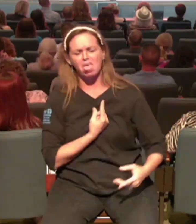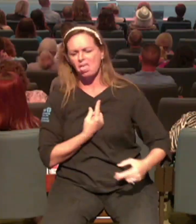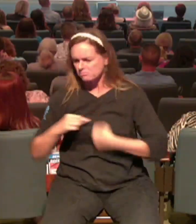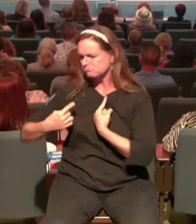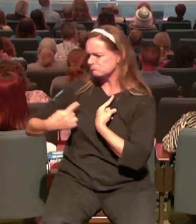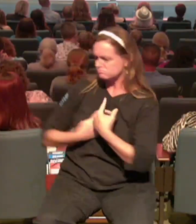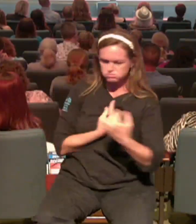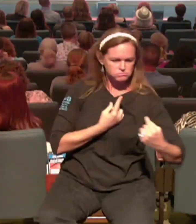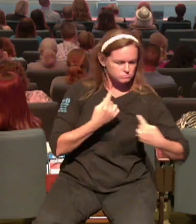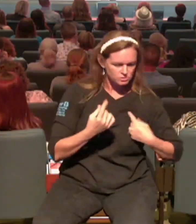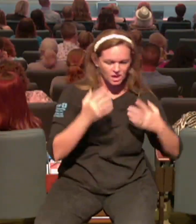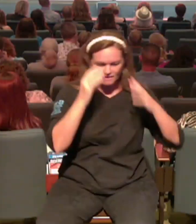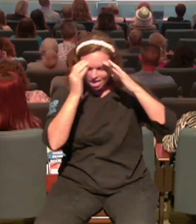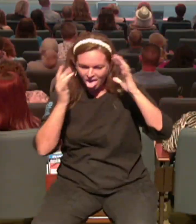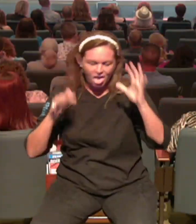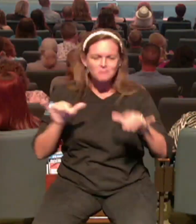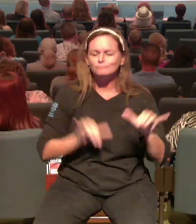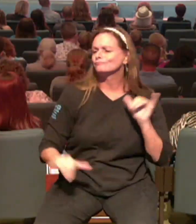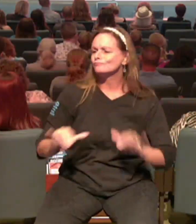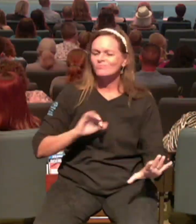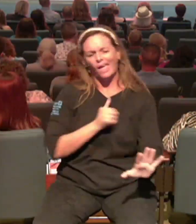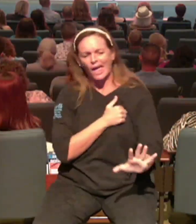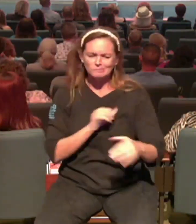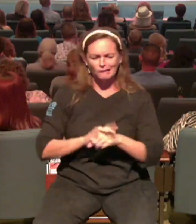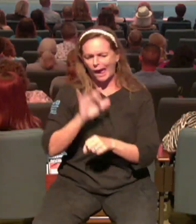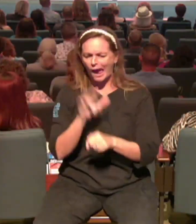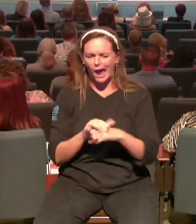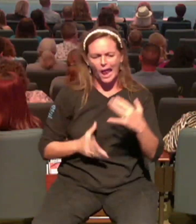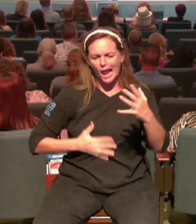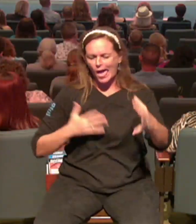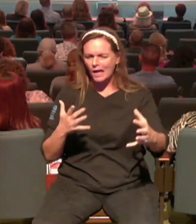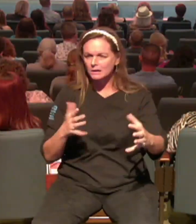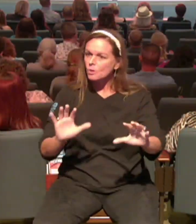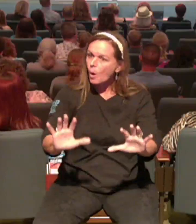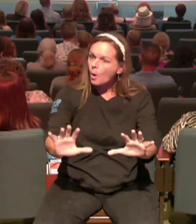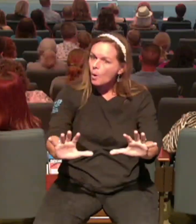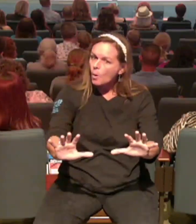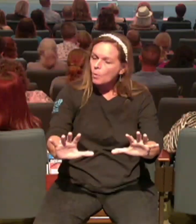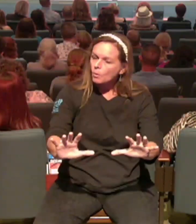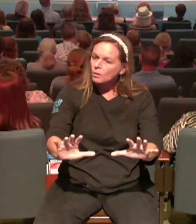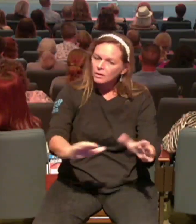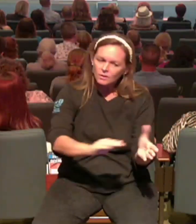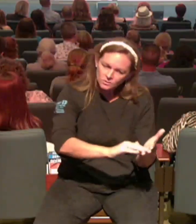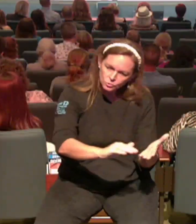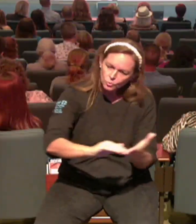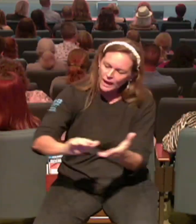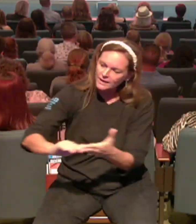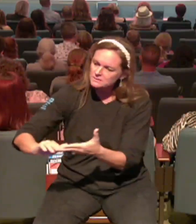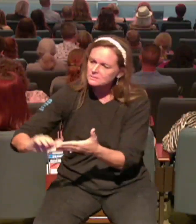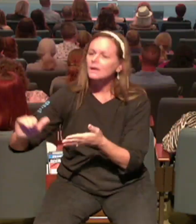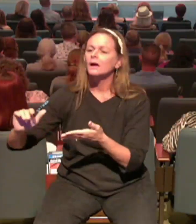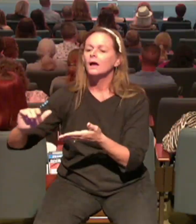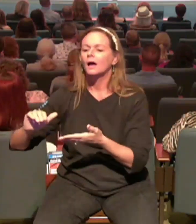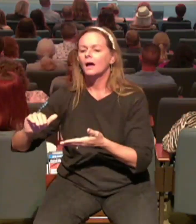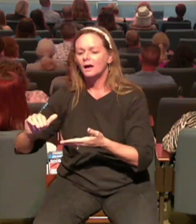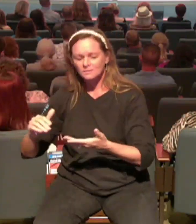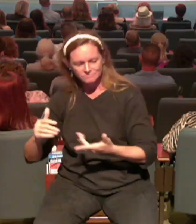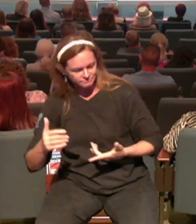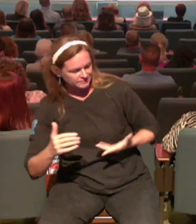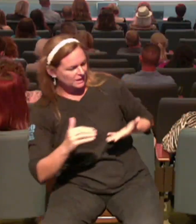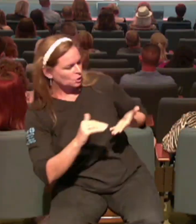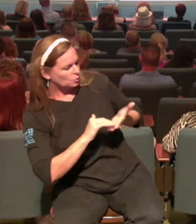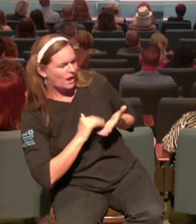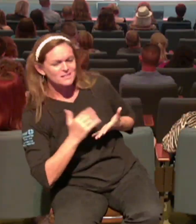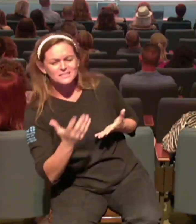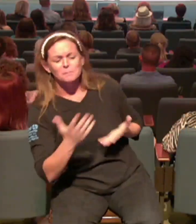to because we just get so comfortable and casual and attitude and no, we gotta show grace because we've received so much grace.